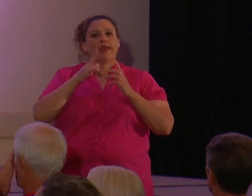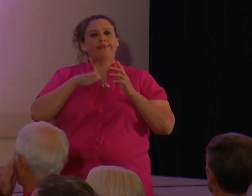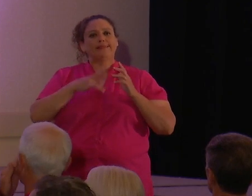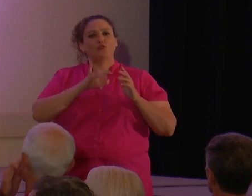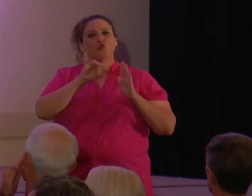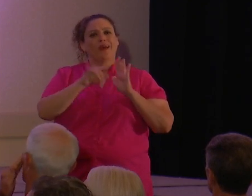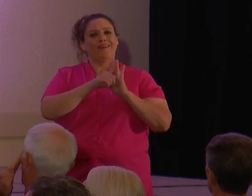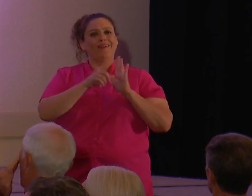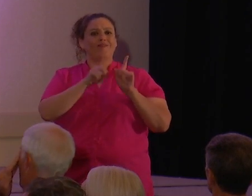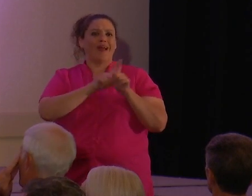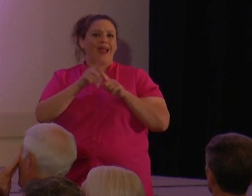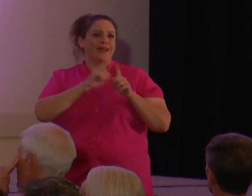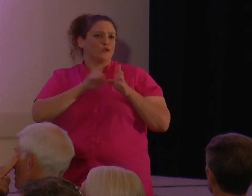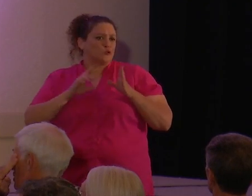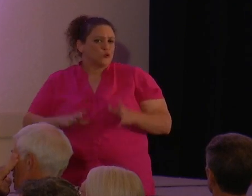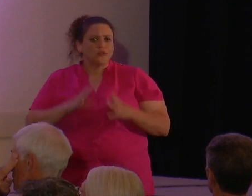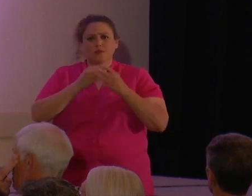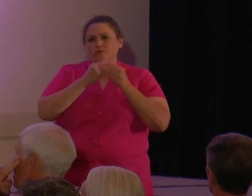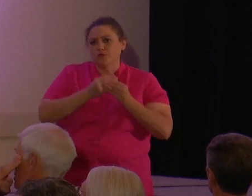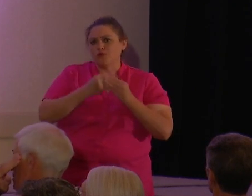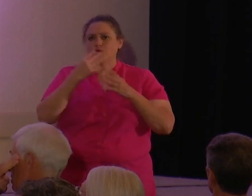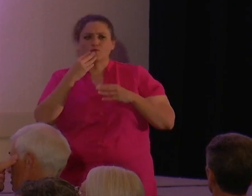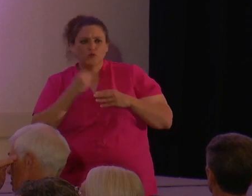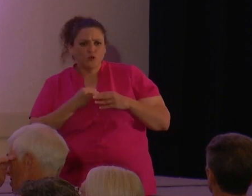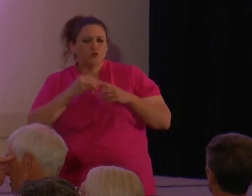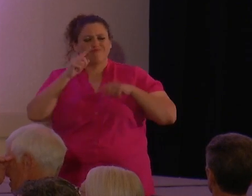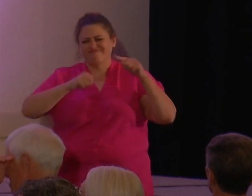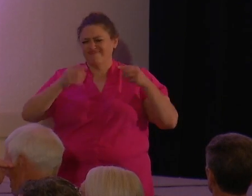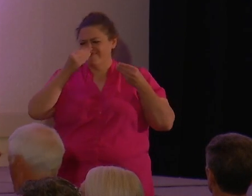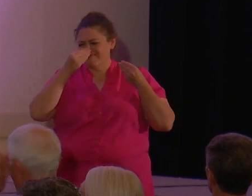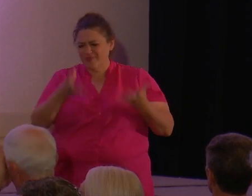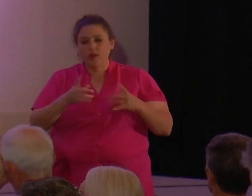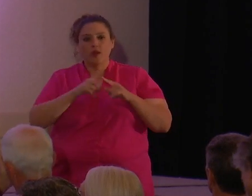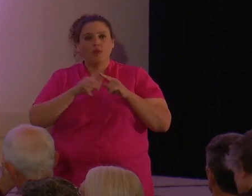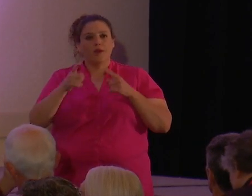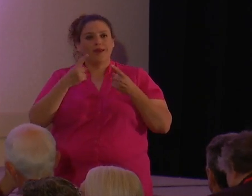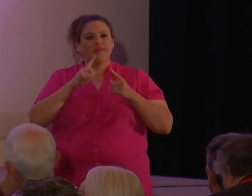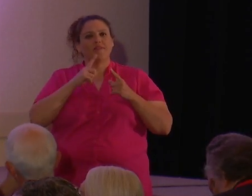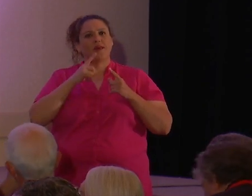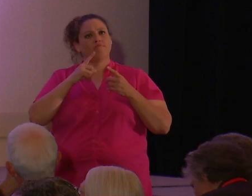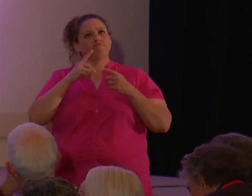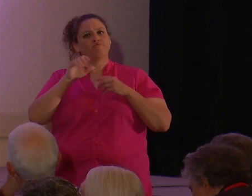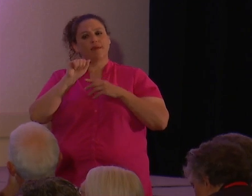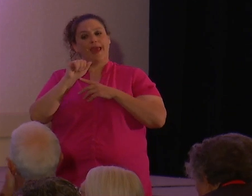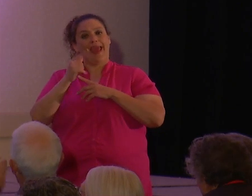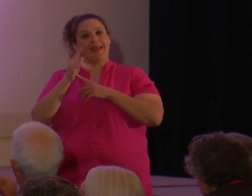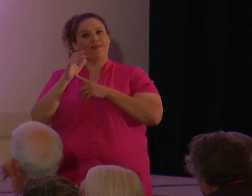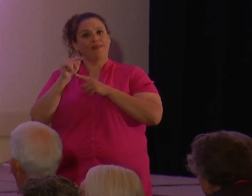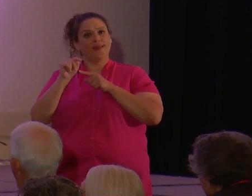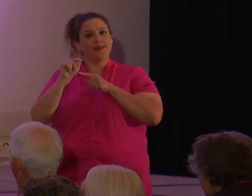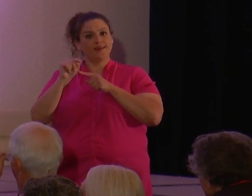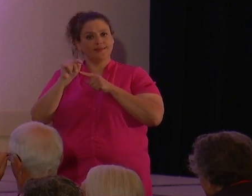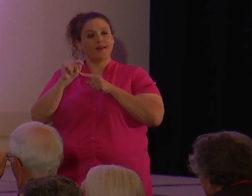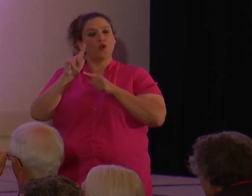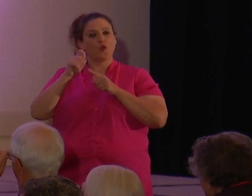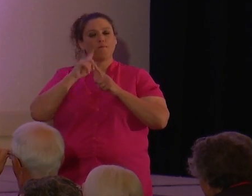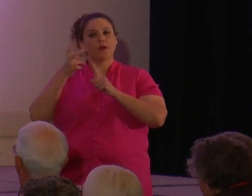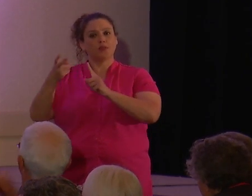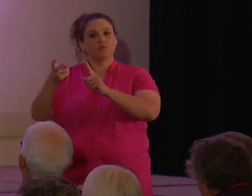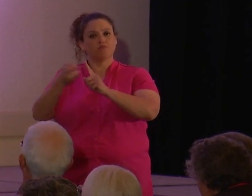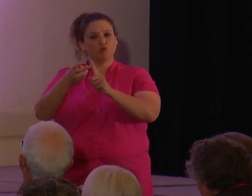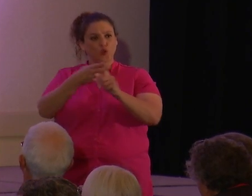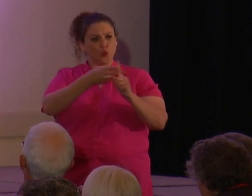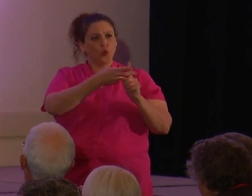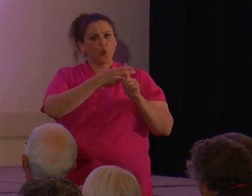secular humanists or thinkers or skeptics or whatever, call themselves atheists. They must be recruited, they must